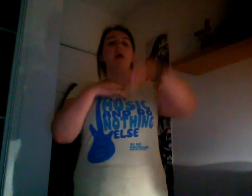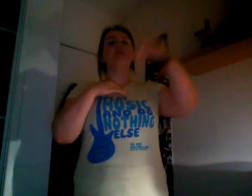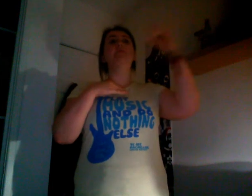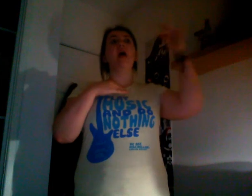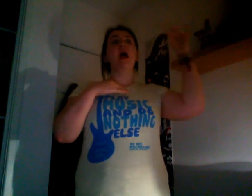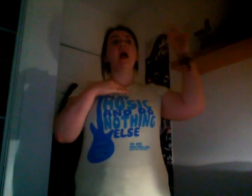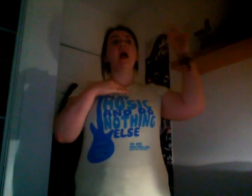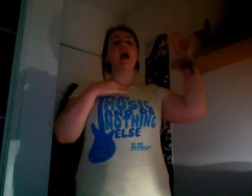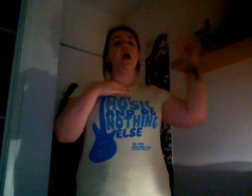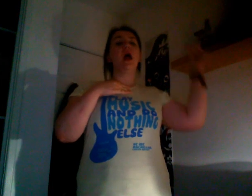depart